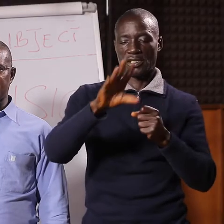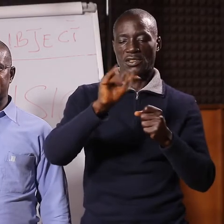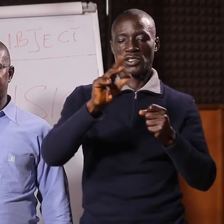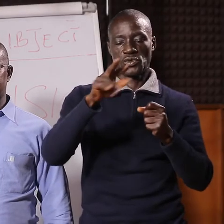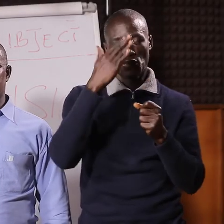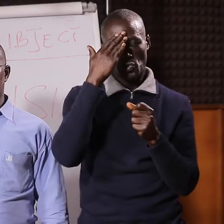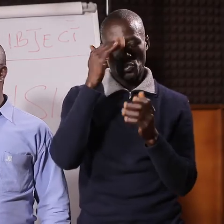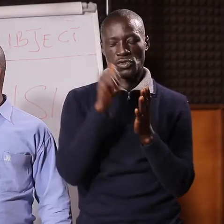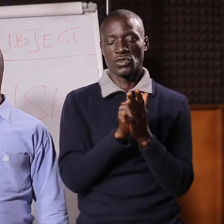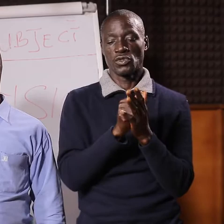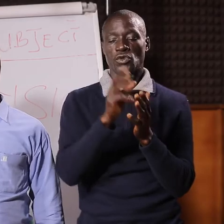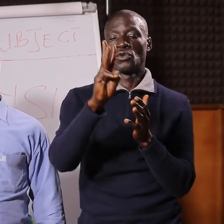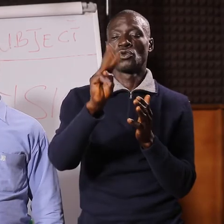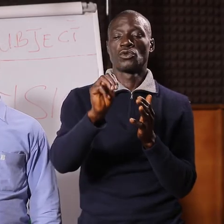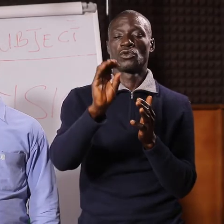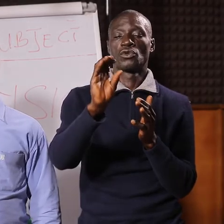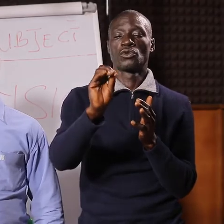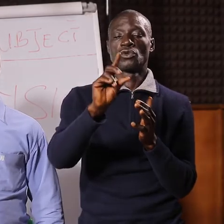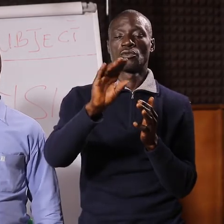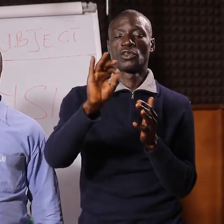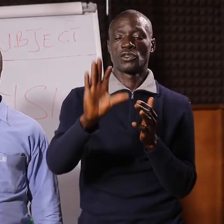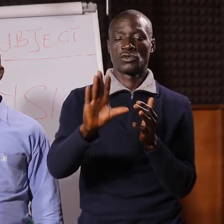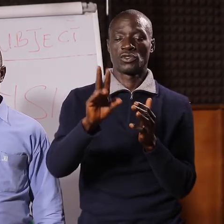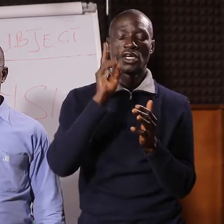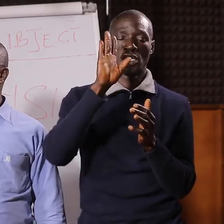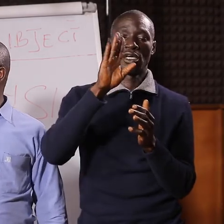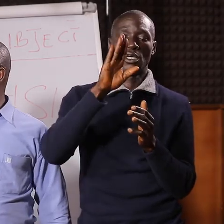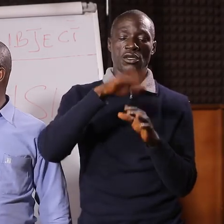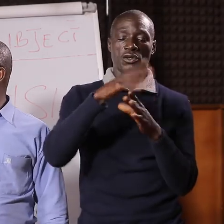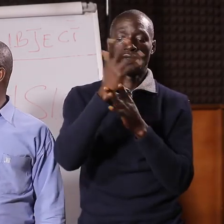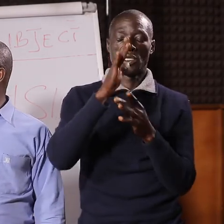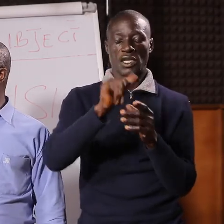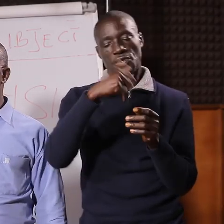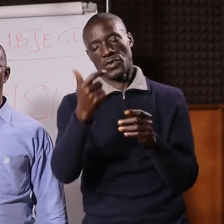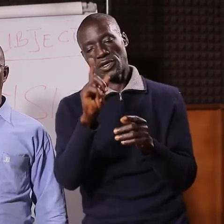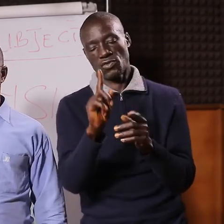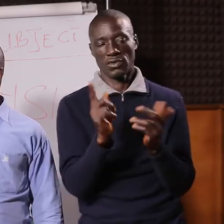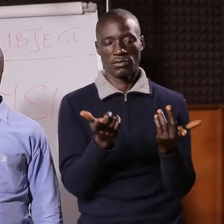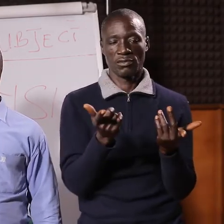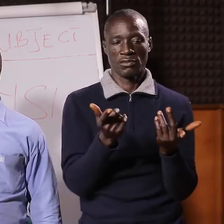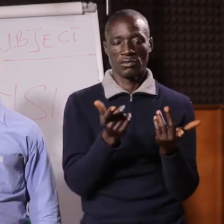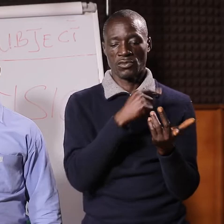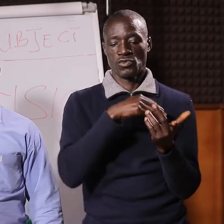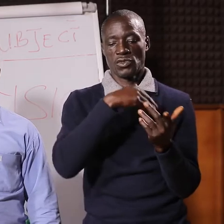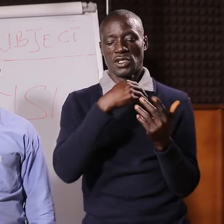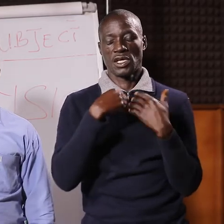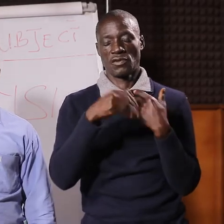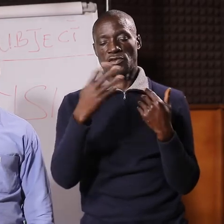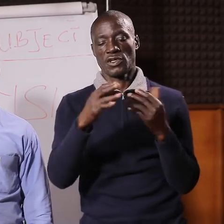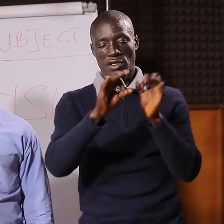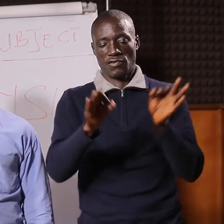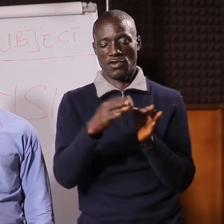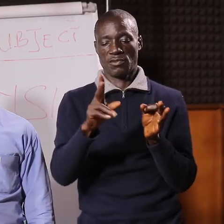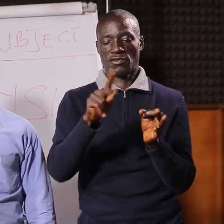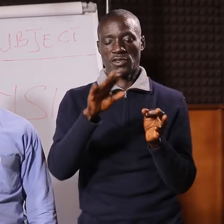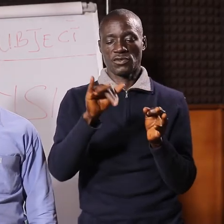know that molecules are on one hand, atoms are another, then we have other forms of particles known